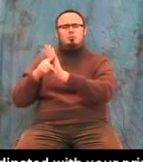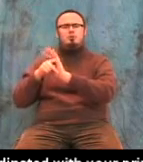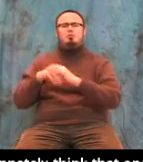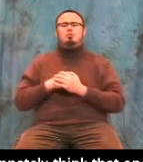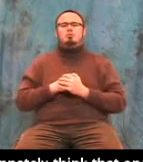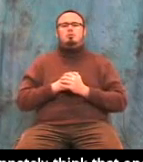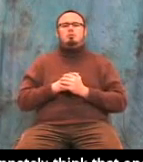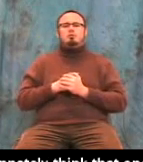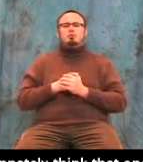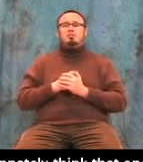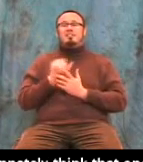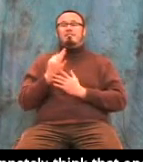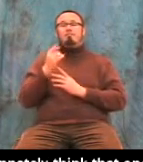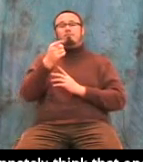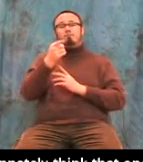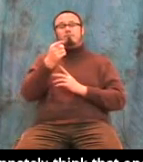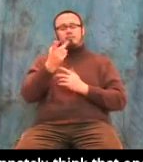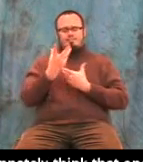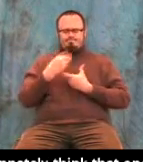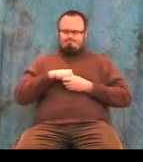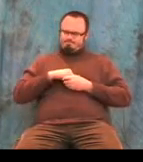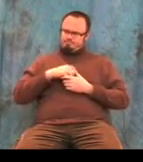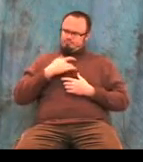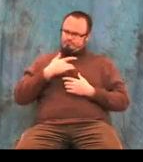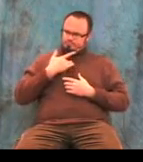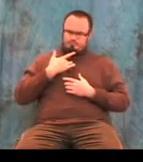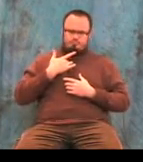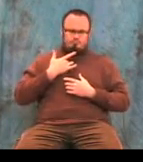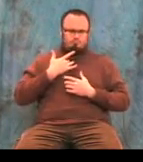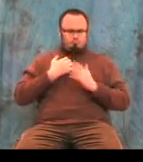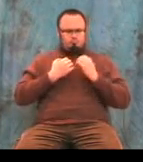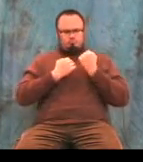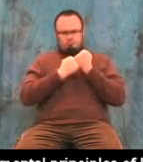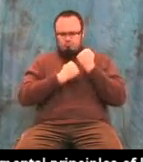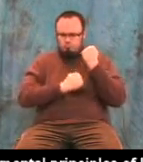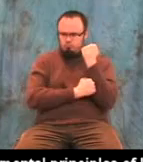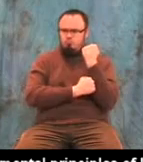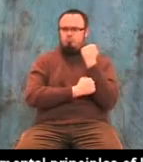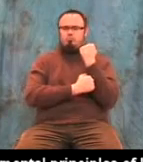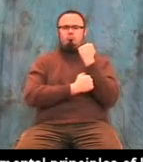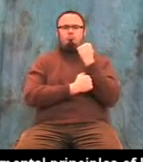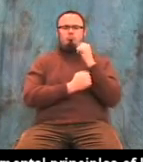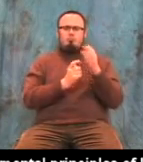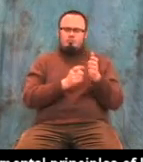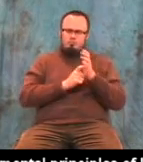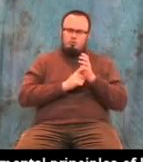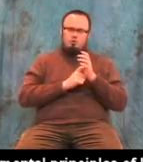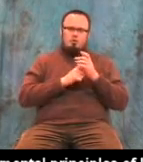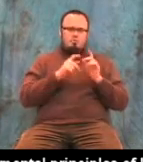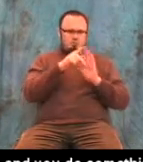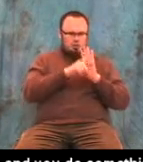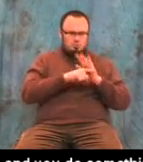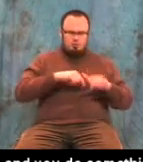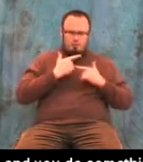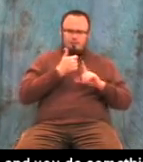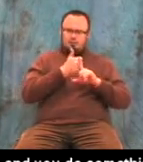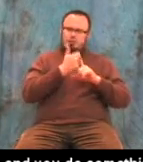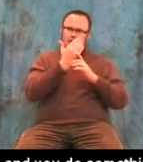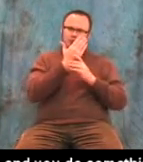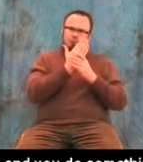principles. If you innately think that one of the fundamental principles of life is kindness, and you do